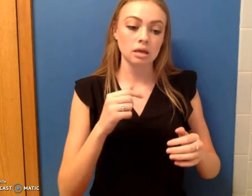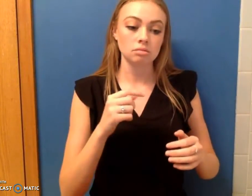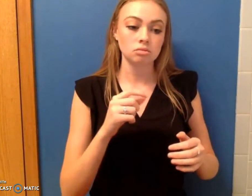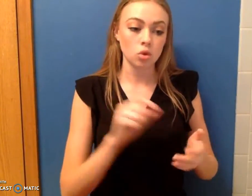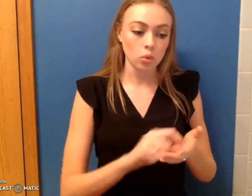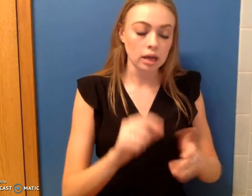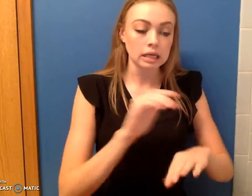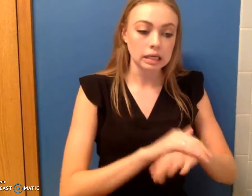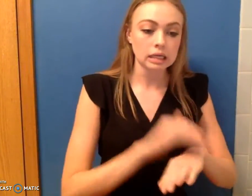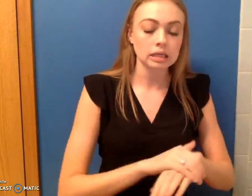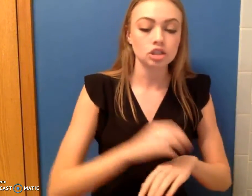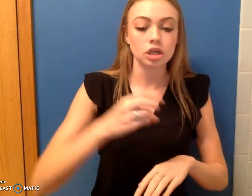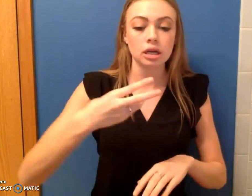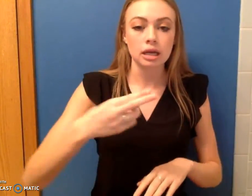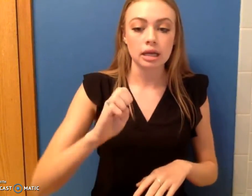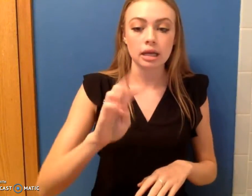in Hebrew, then in Paleo Hebrew.